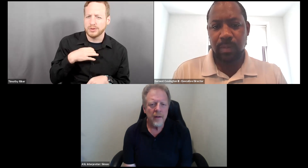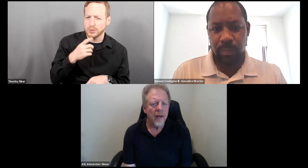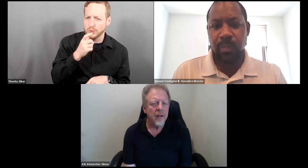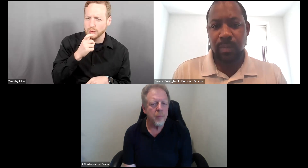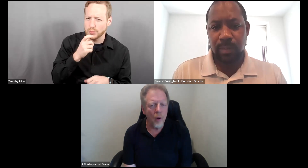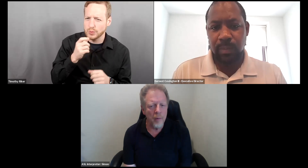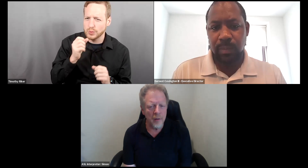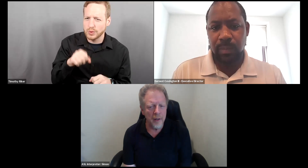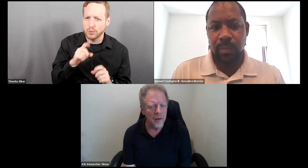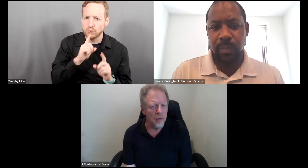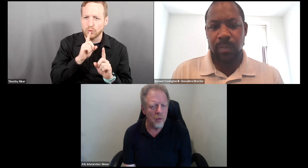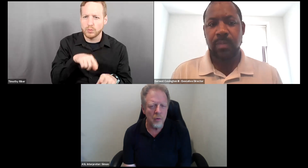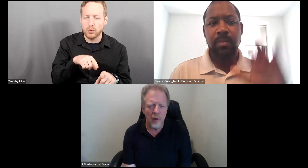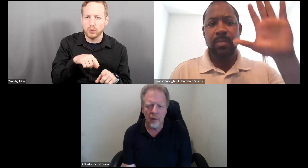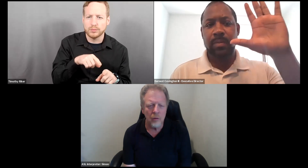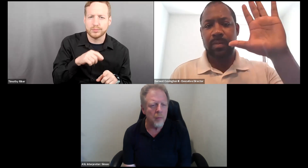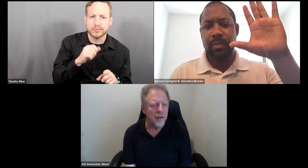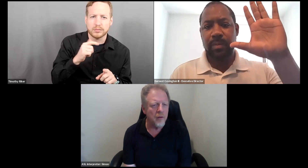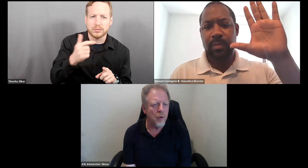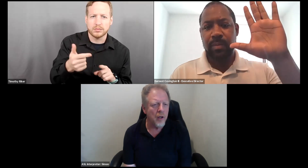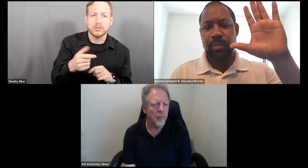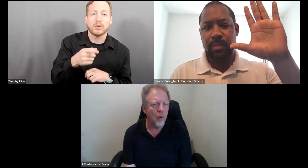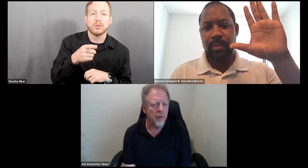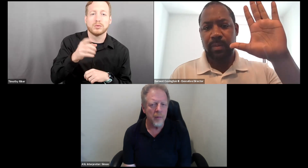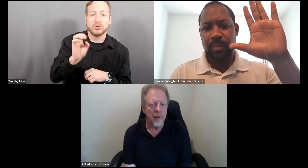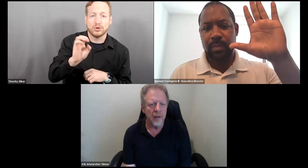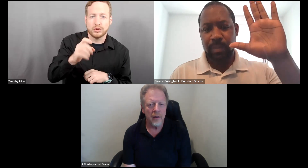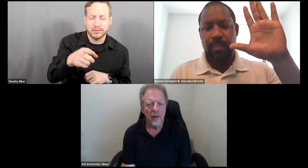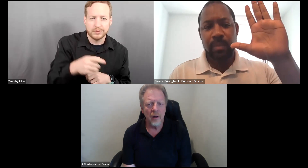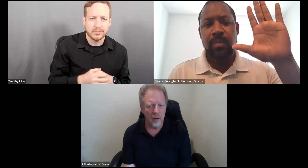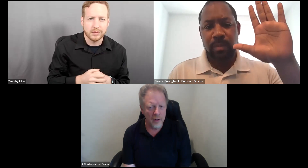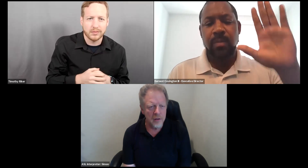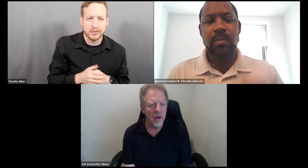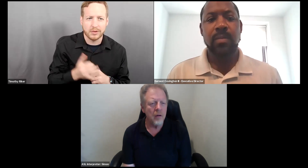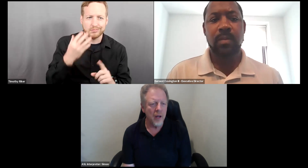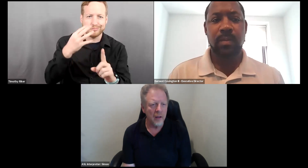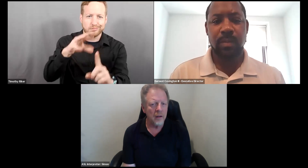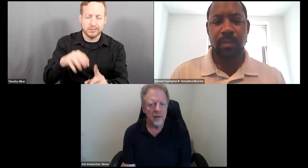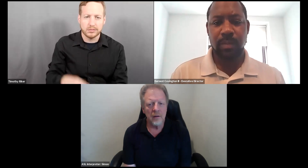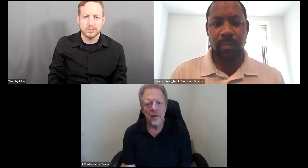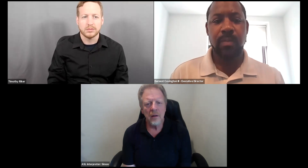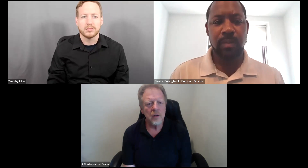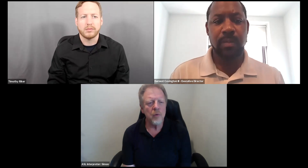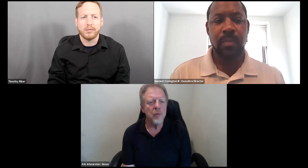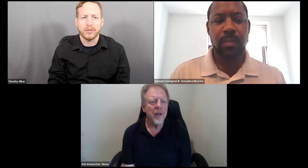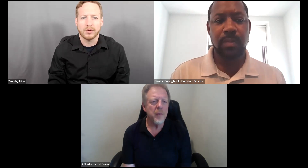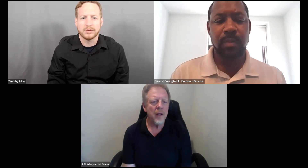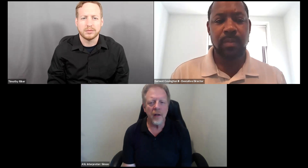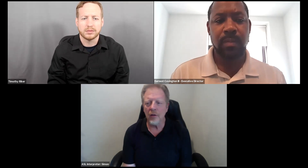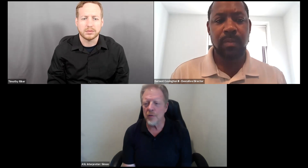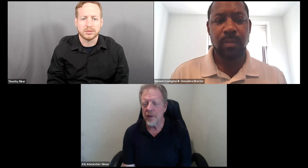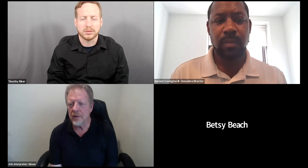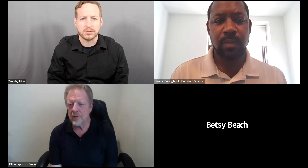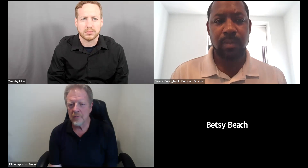Okay. Now the employment committee. Who can make the report on the employment committee? Ernest. Okay. So would you mind